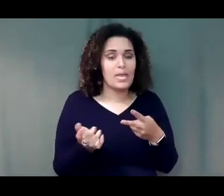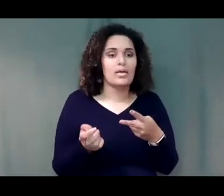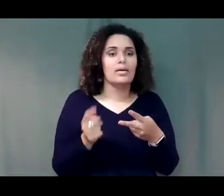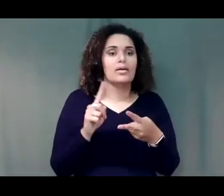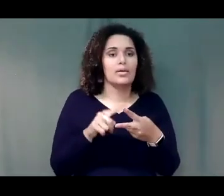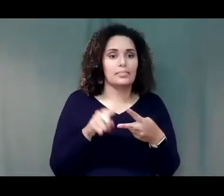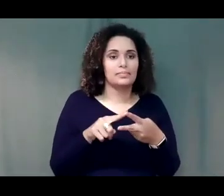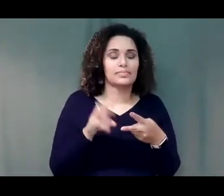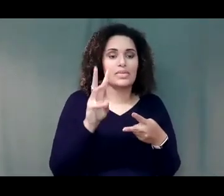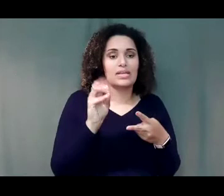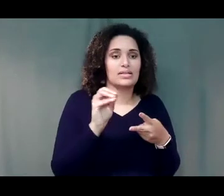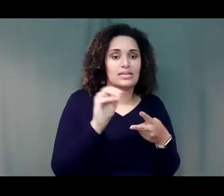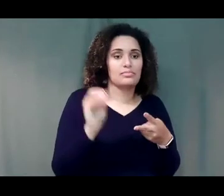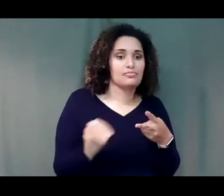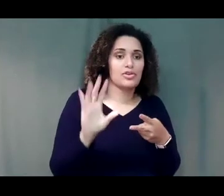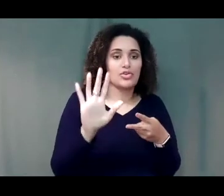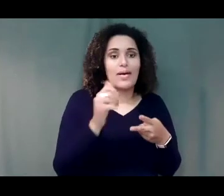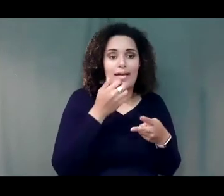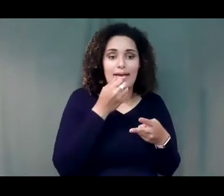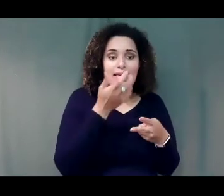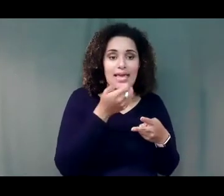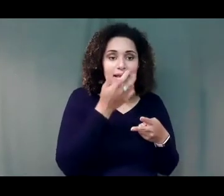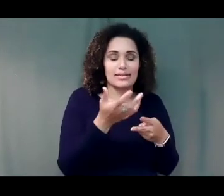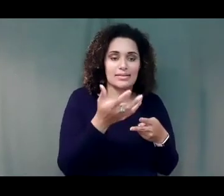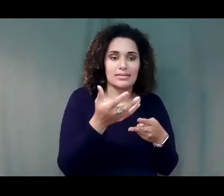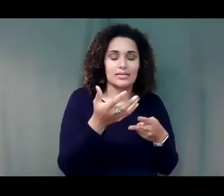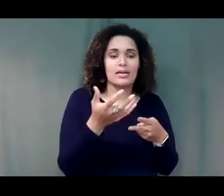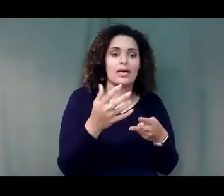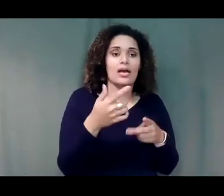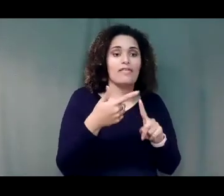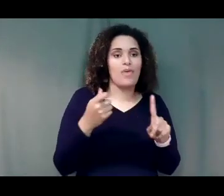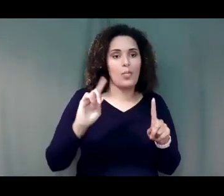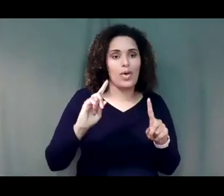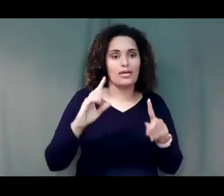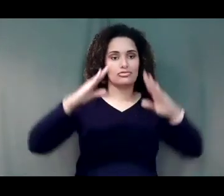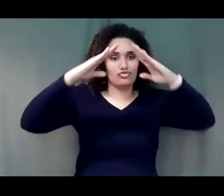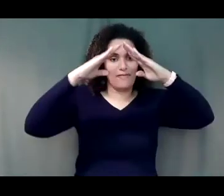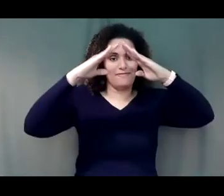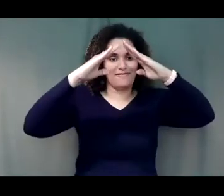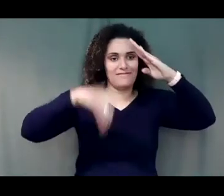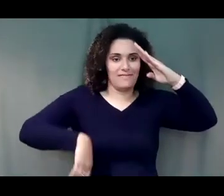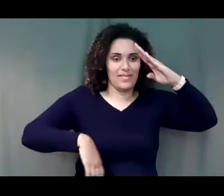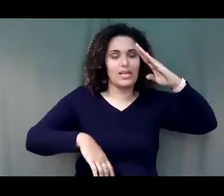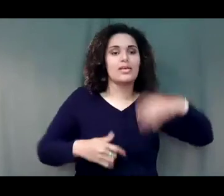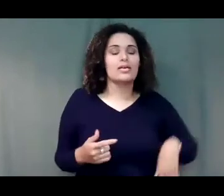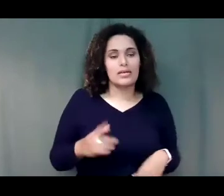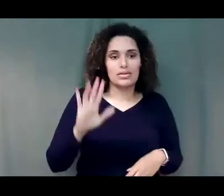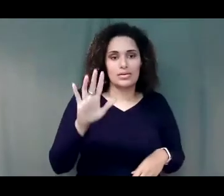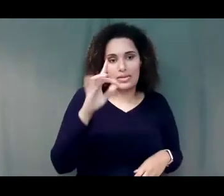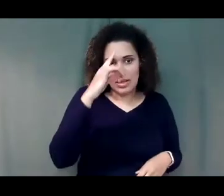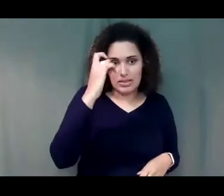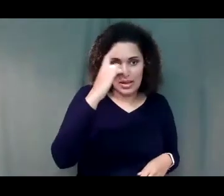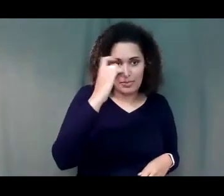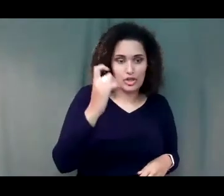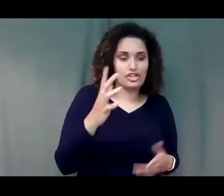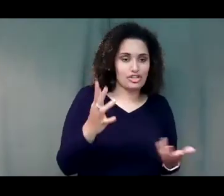get 60% of your heat gain through your roof. So when sun hits your roof, that's really heating up your sun in the summer.